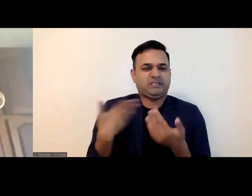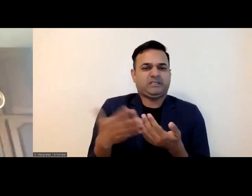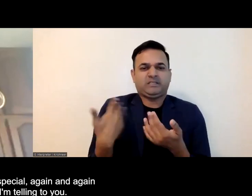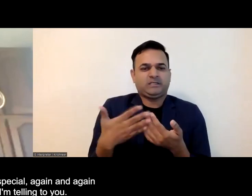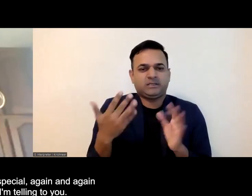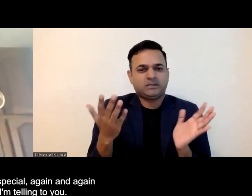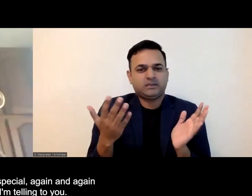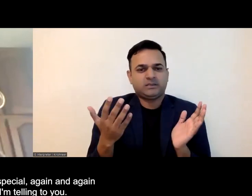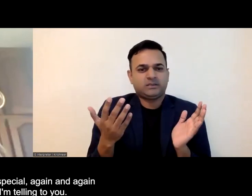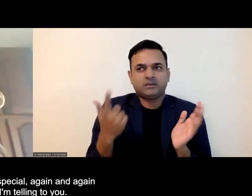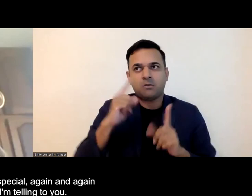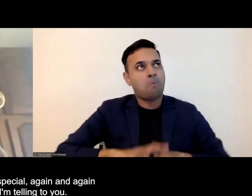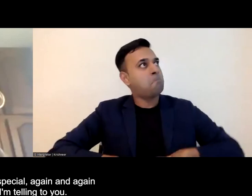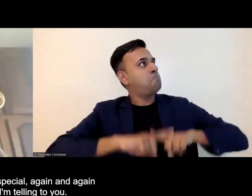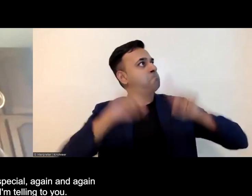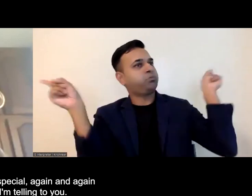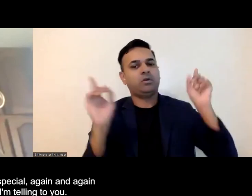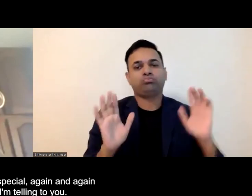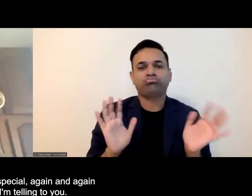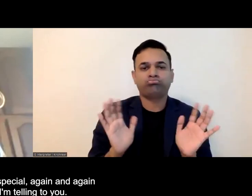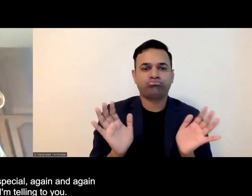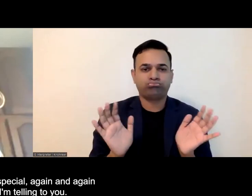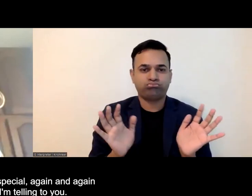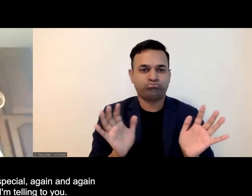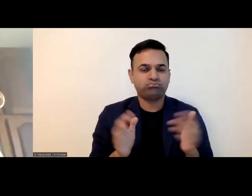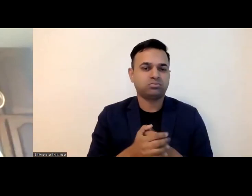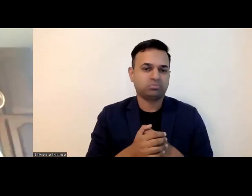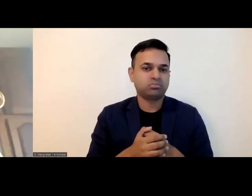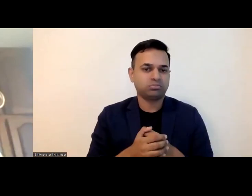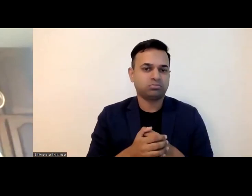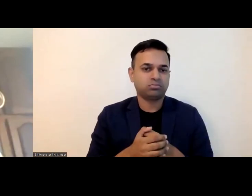life. Being special, again and again, I'm telling to you,